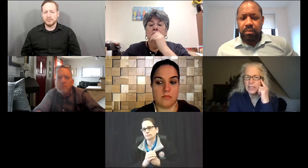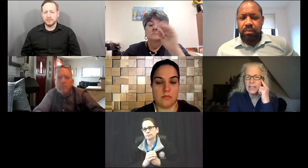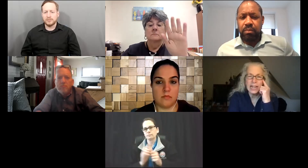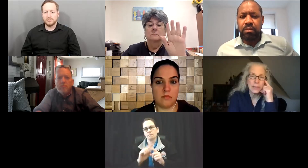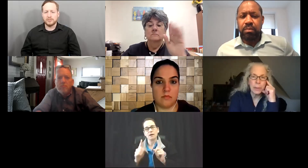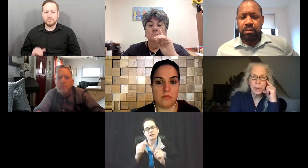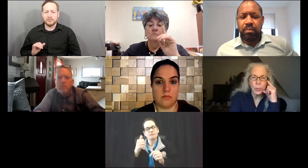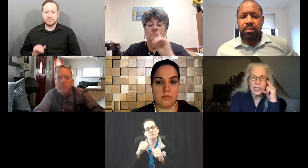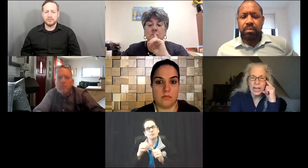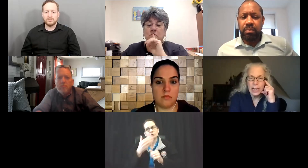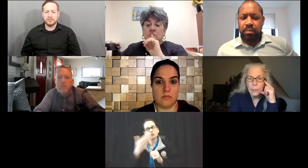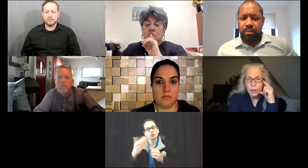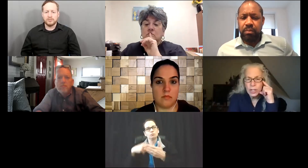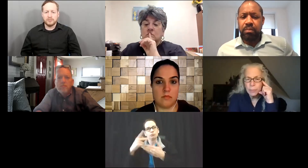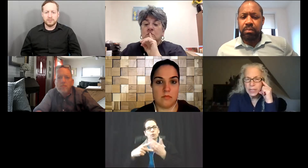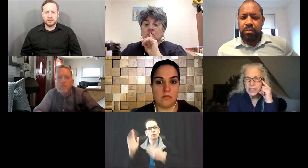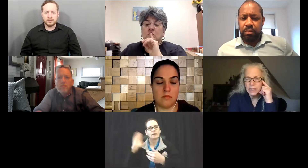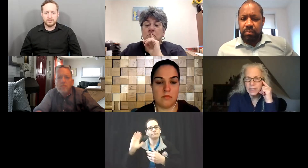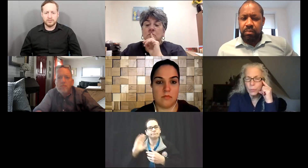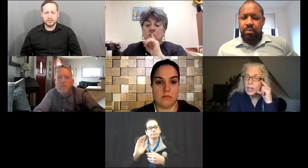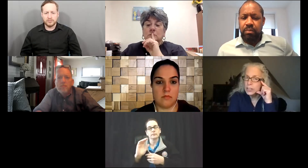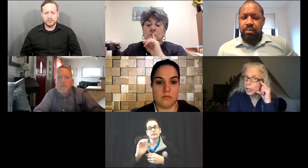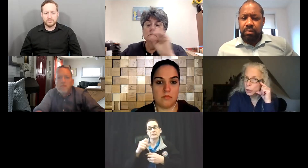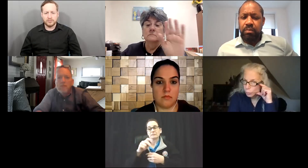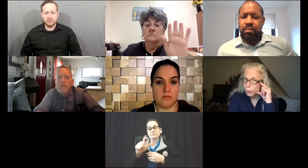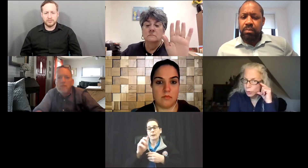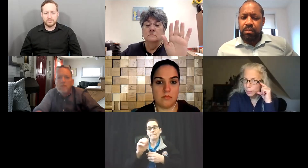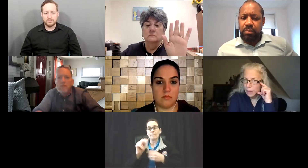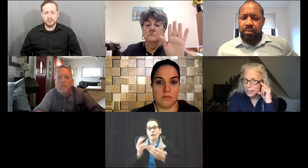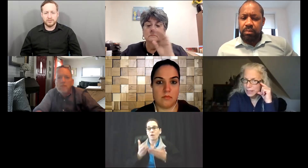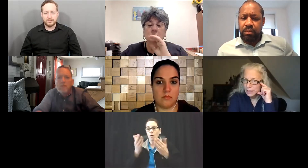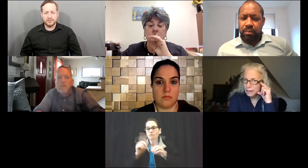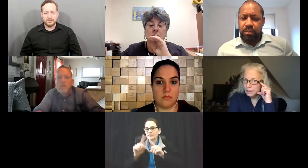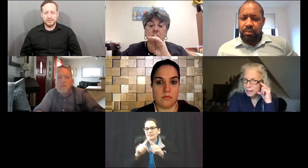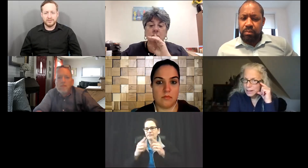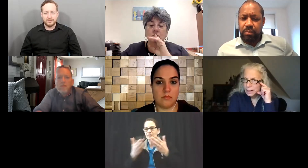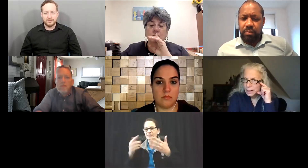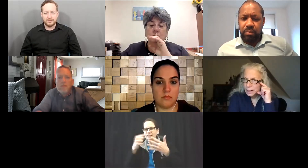Maybe not as many people were signing up for it because it was a good program back then.